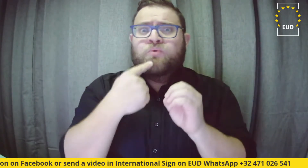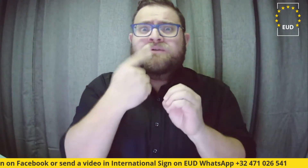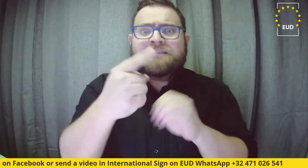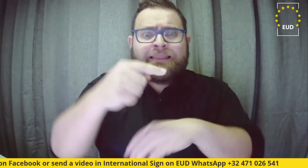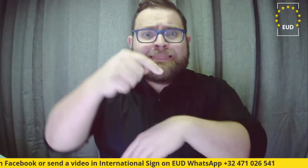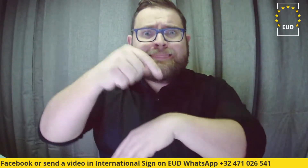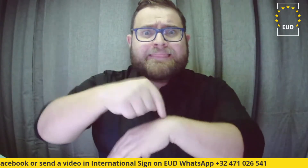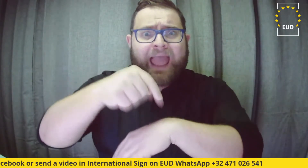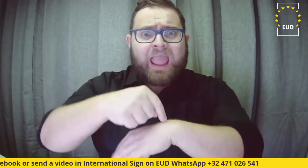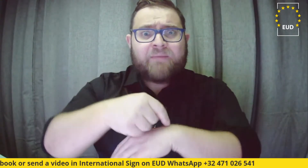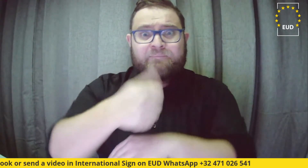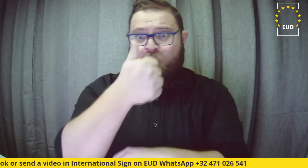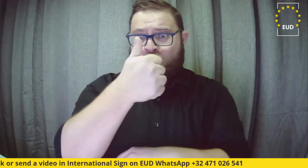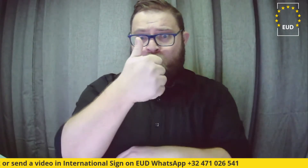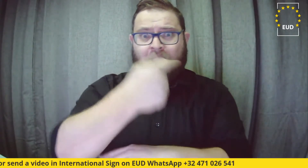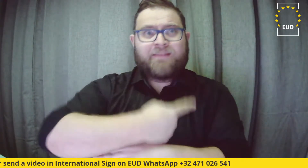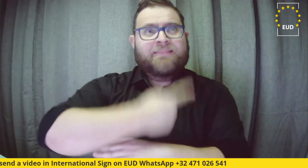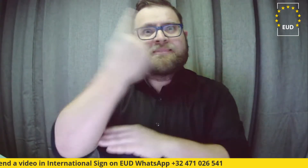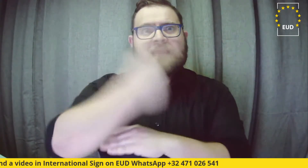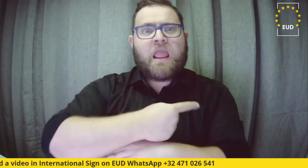the countries need to be